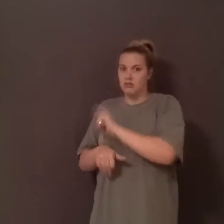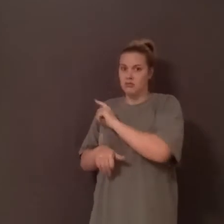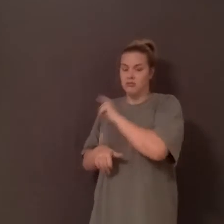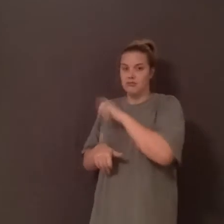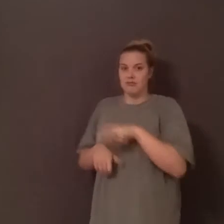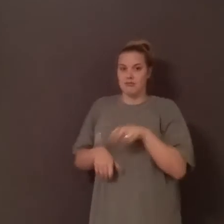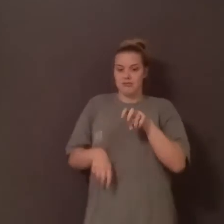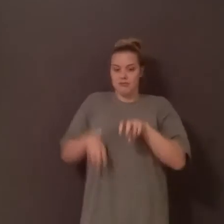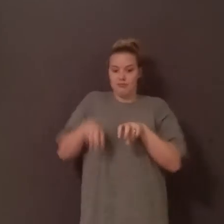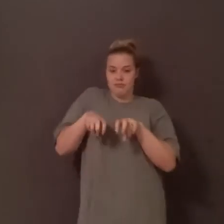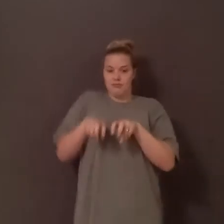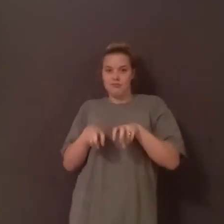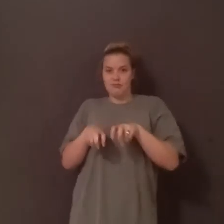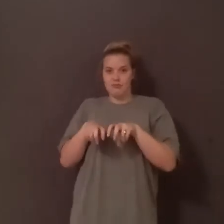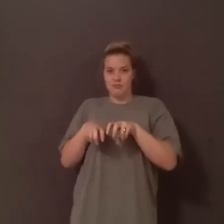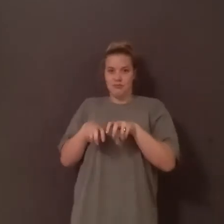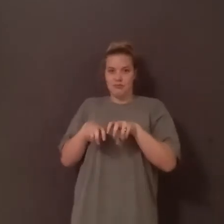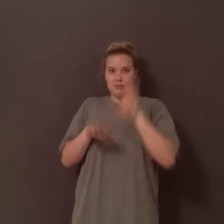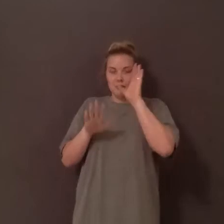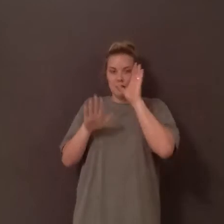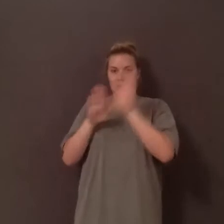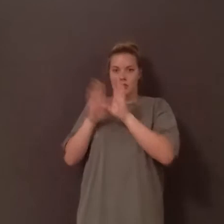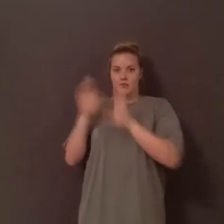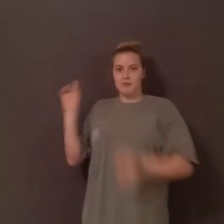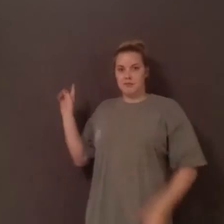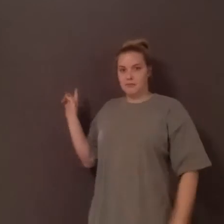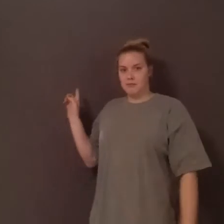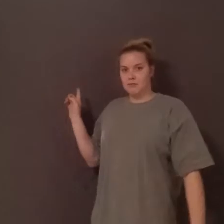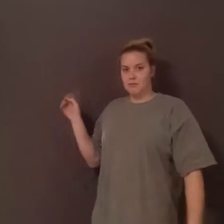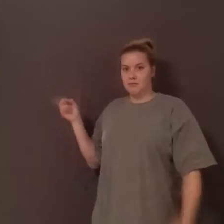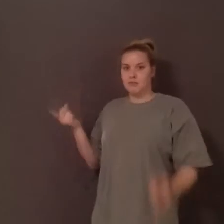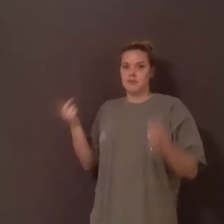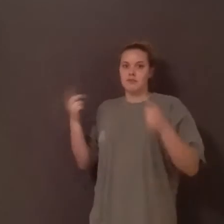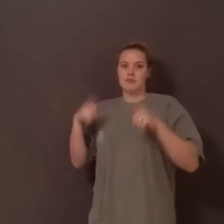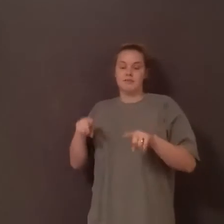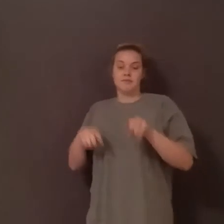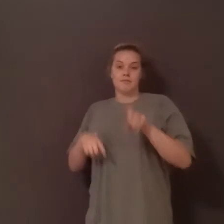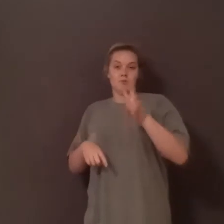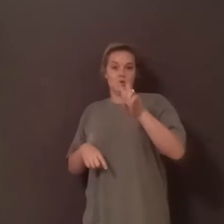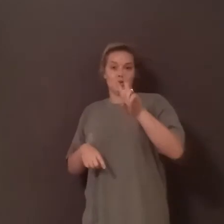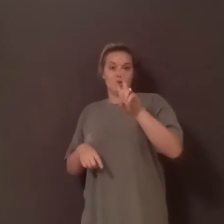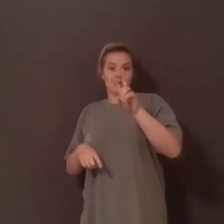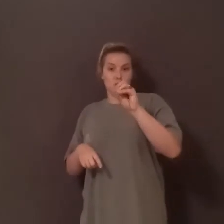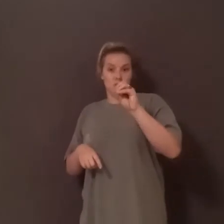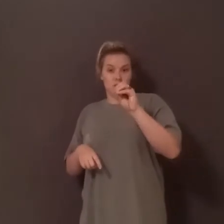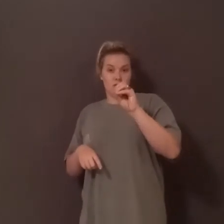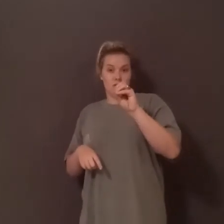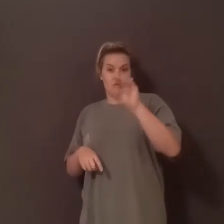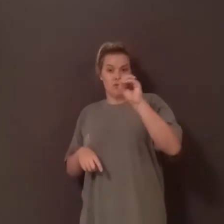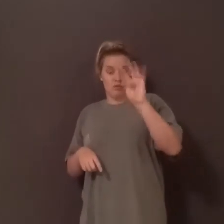church leader. And then in 2004 he left and started giving interviews about the church and his role within